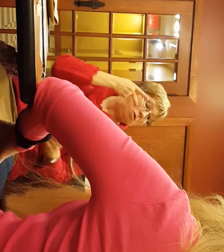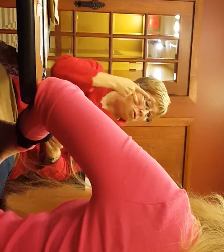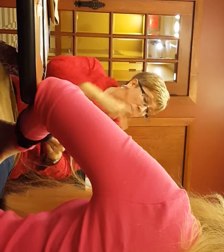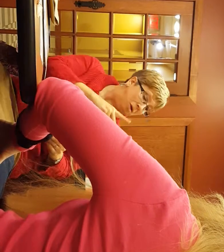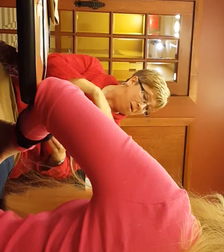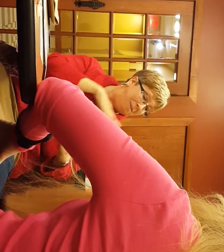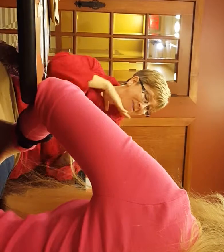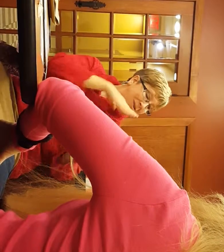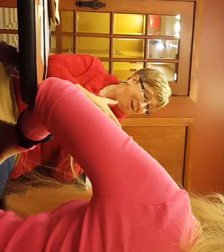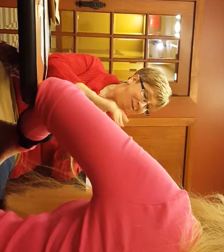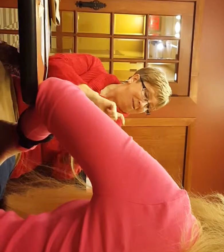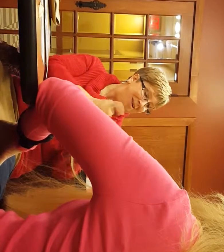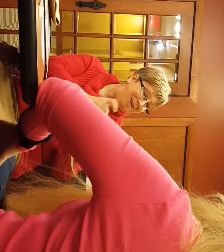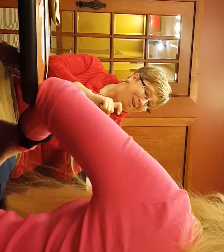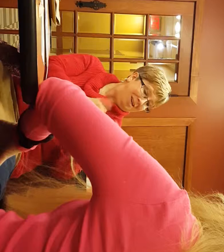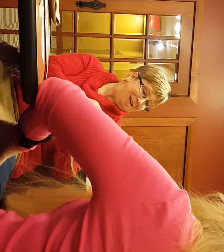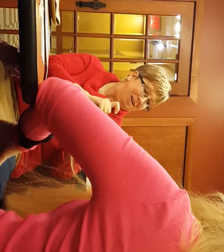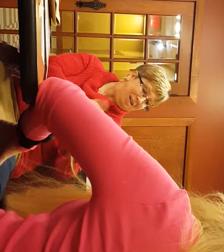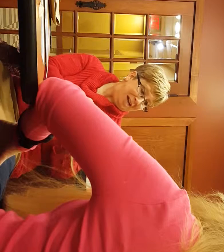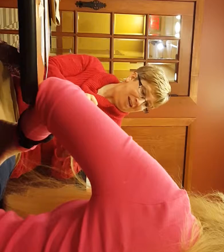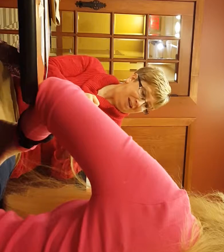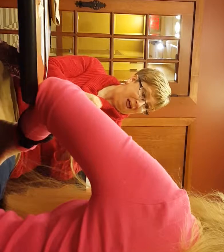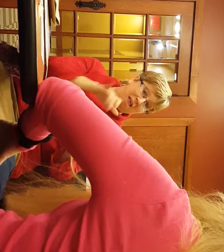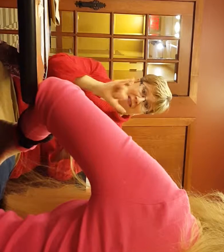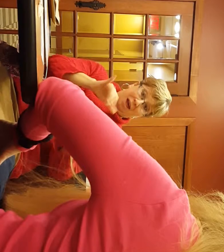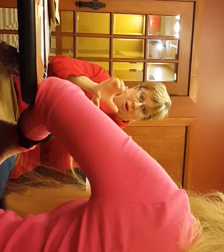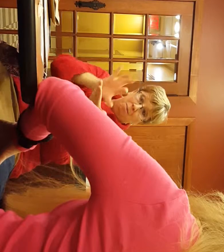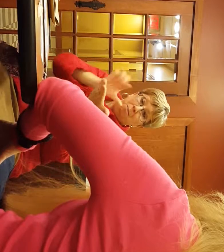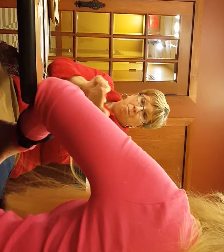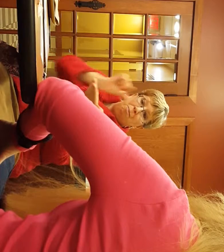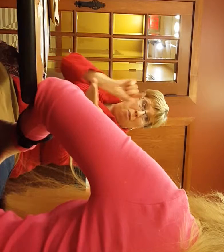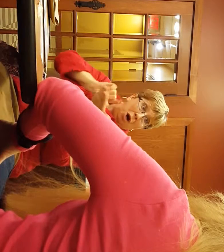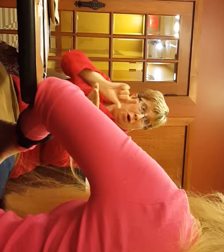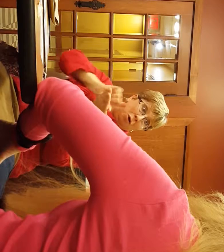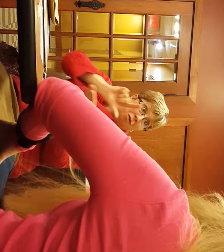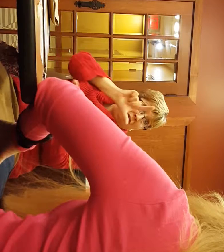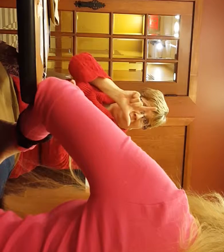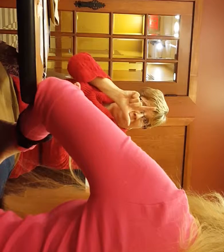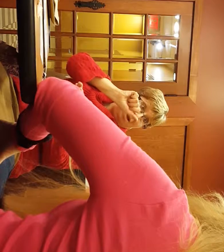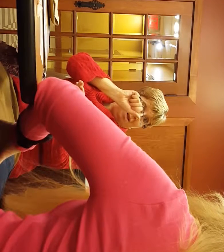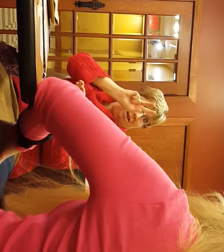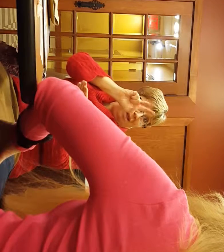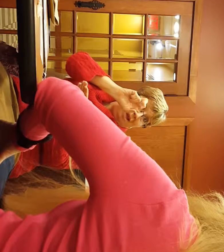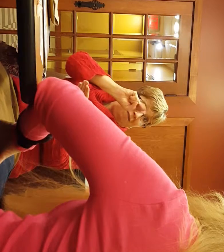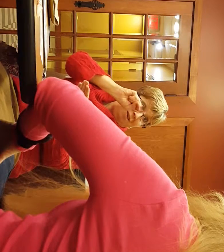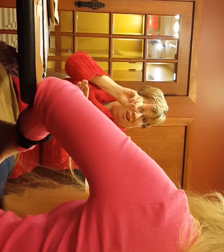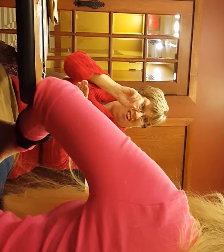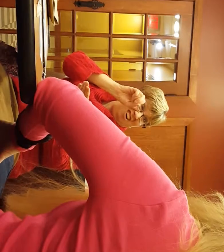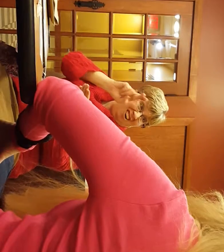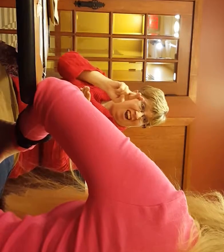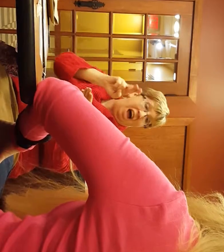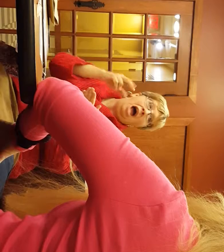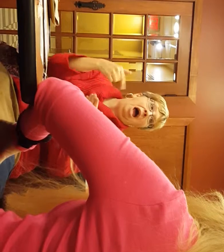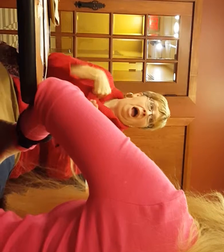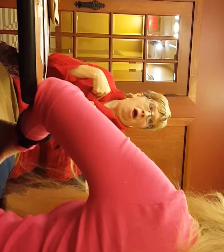asking. And I carried that bottle of lavender with me everywhere I went. Even to go to another congregation, my husband would have it talk out. If she washed her hands with